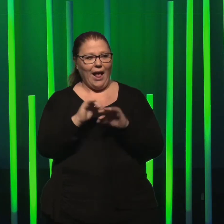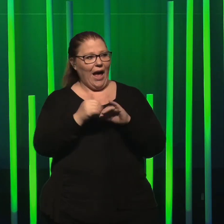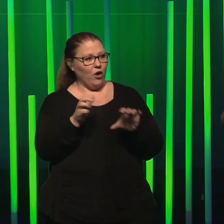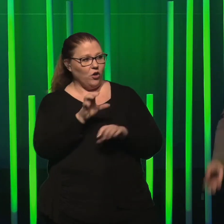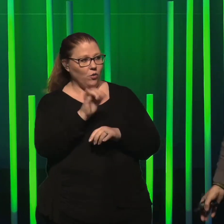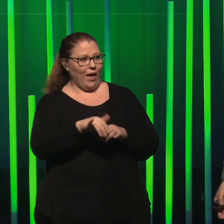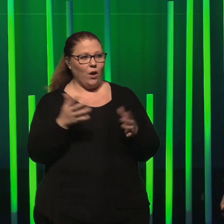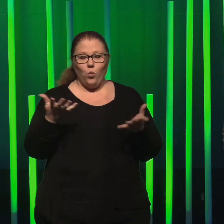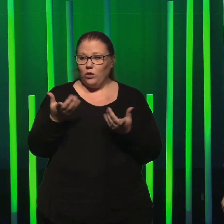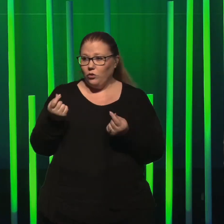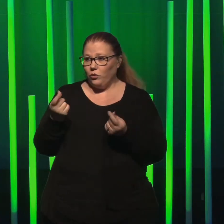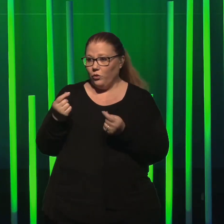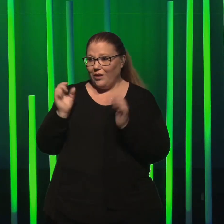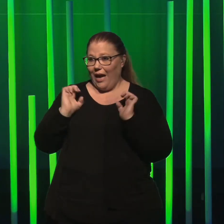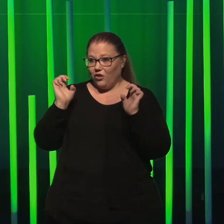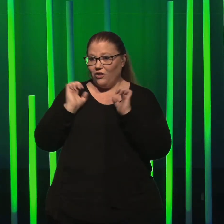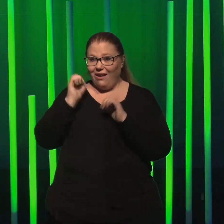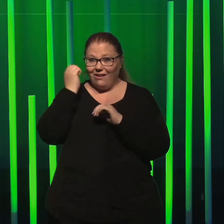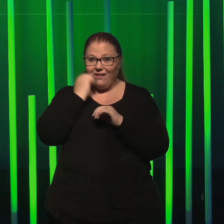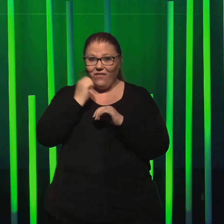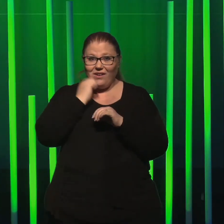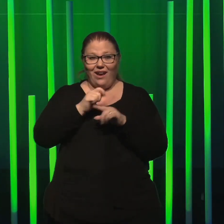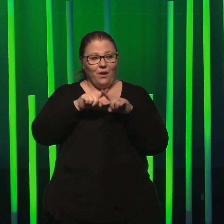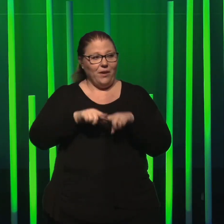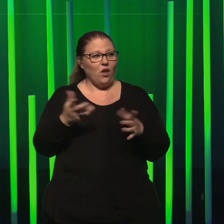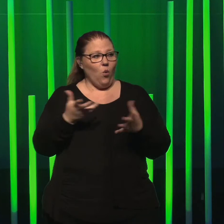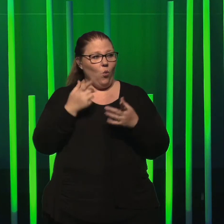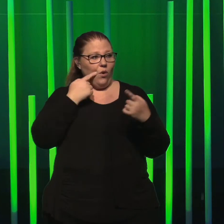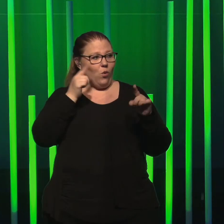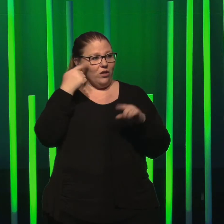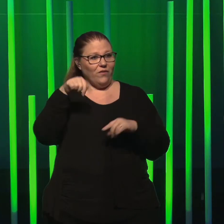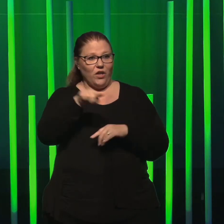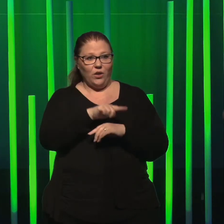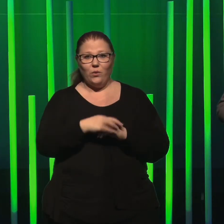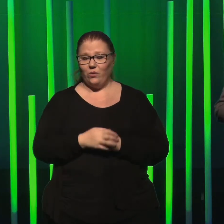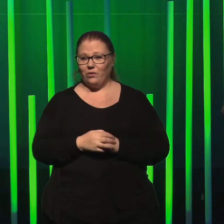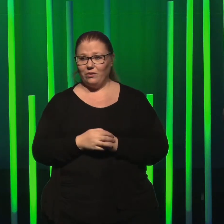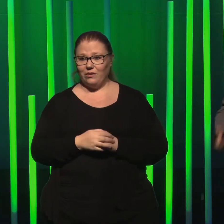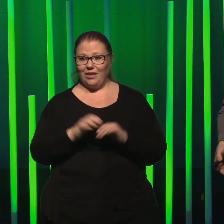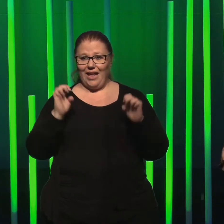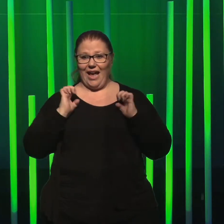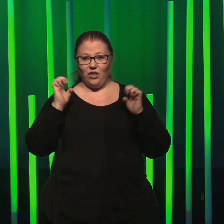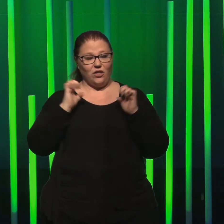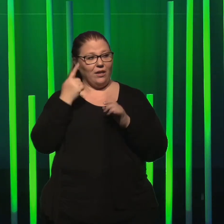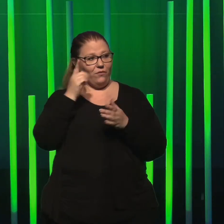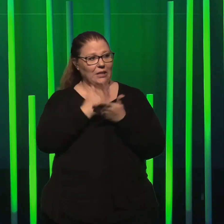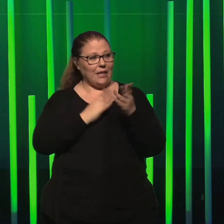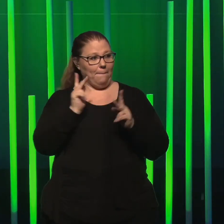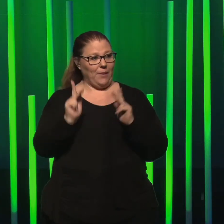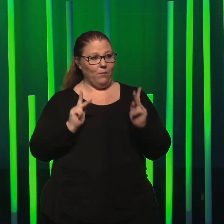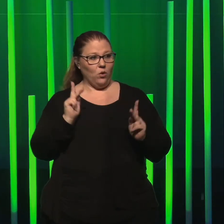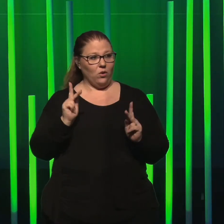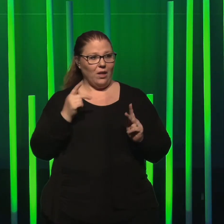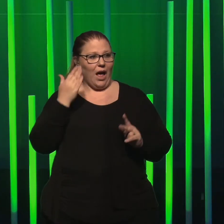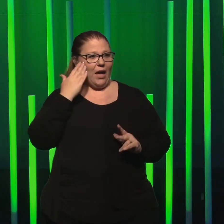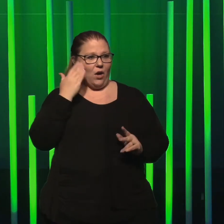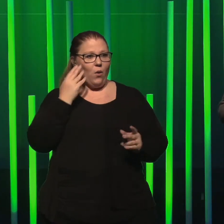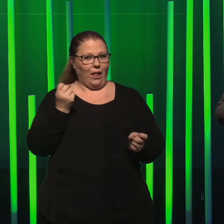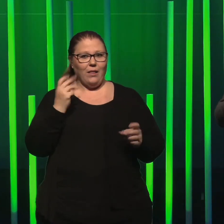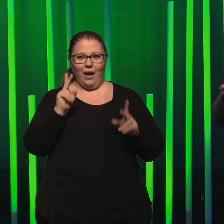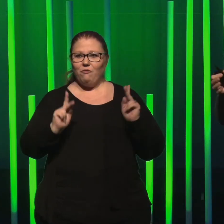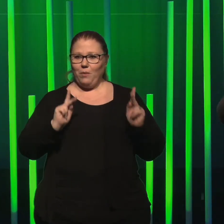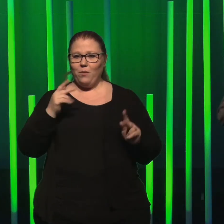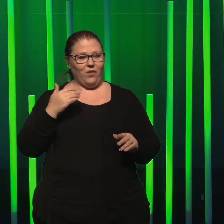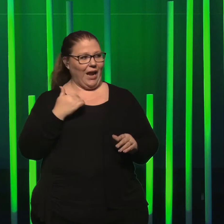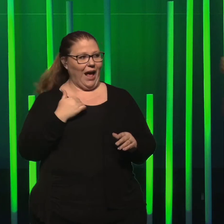do that and what you do to exercise daily is going to depend on what works for you, right? Exercise for some people, I know a lot of folks that